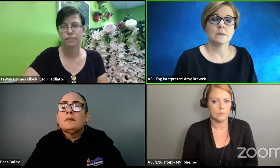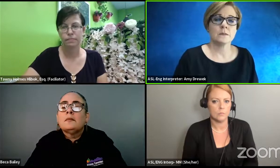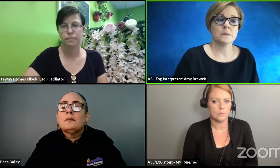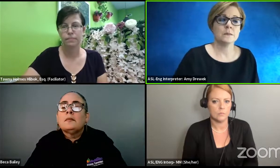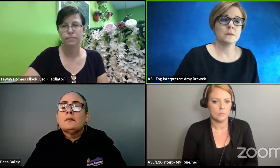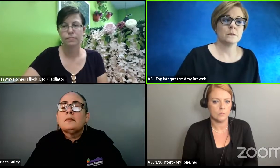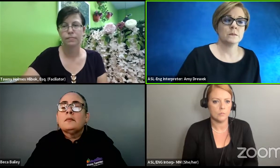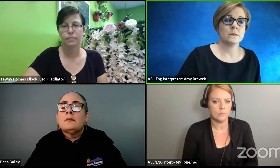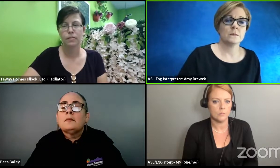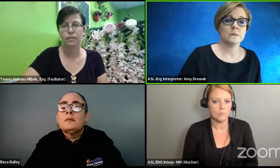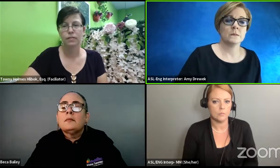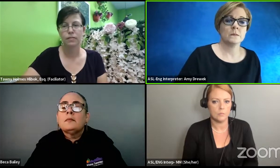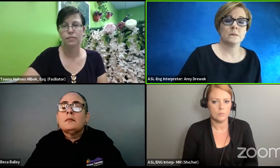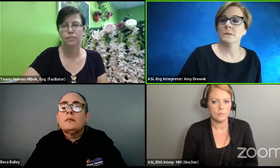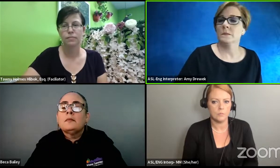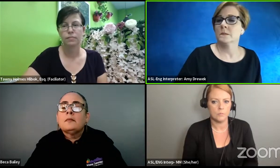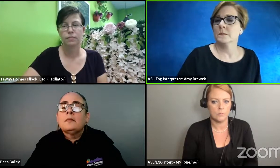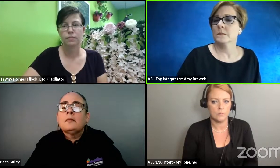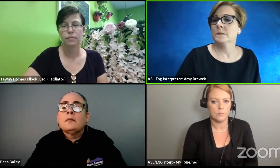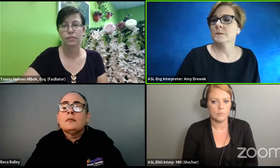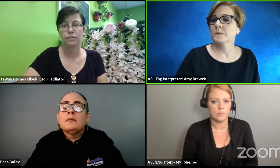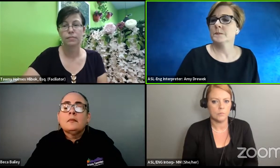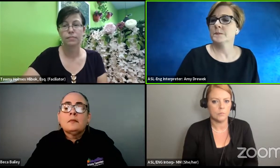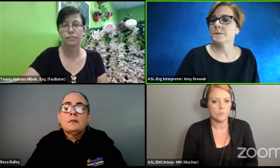needs as well.